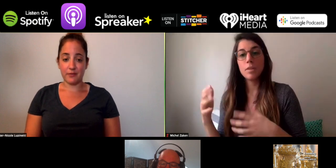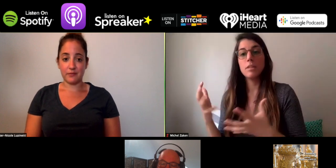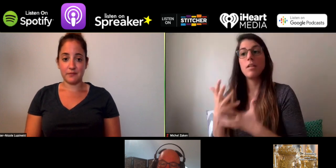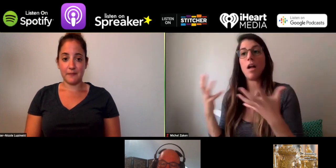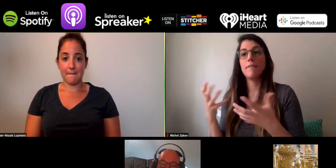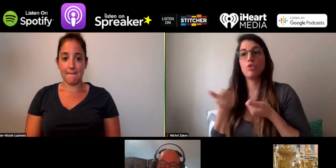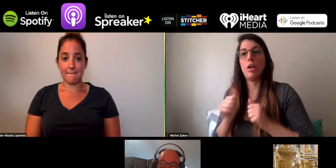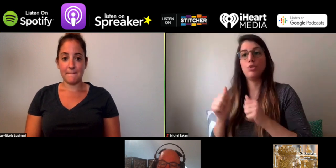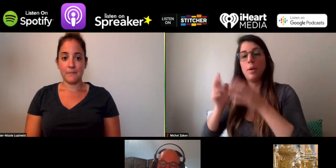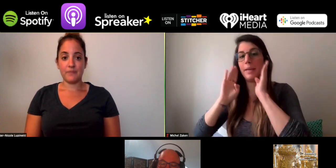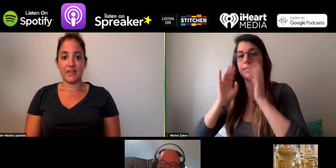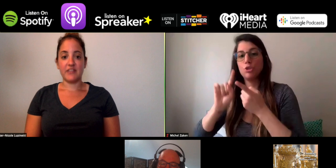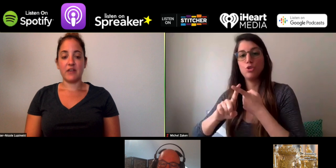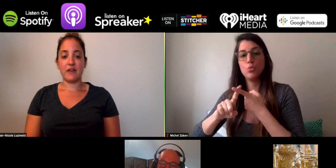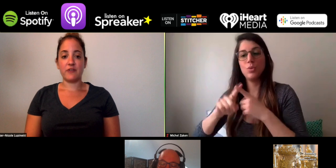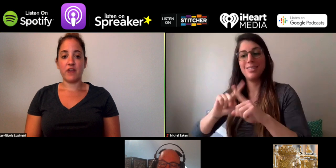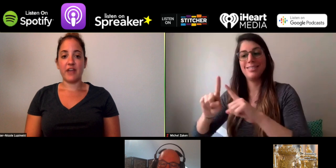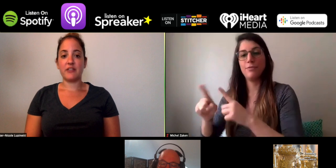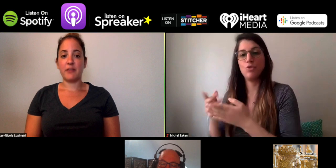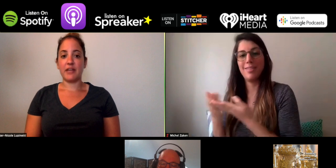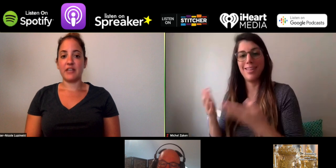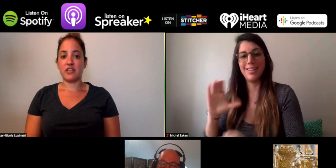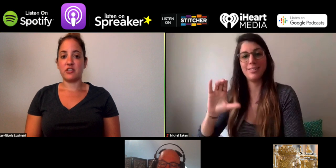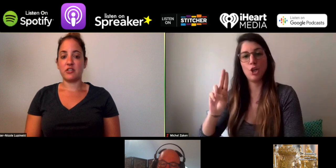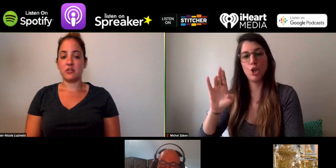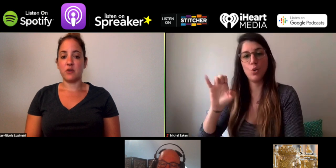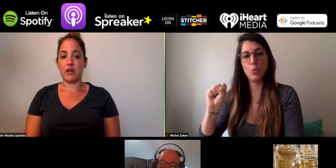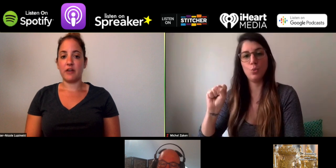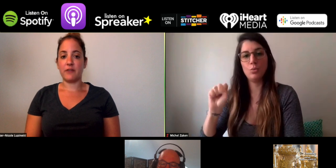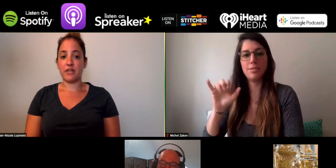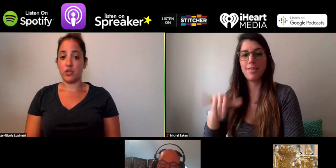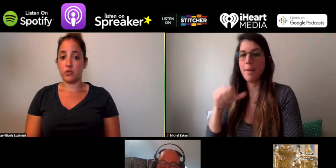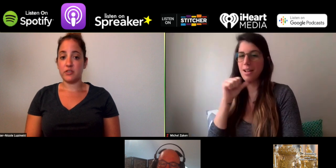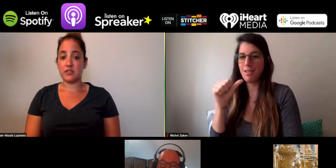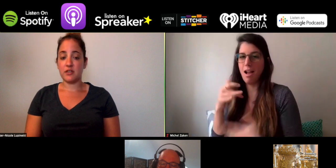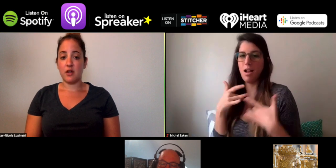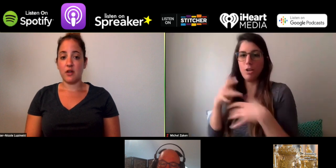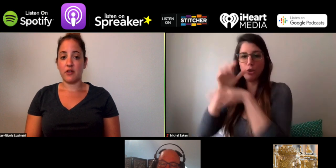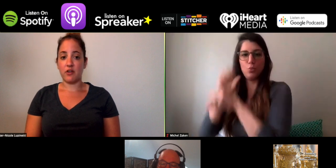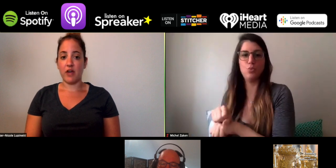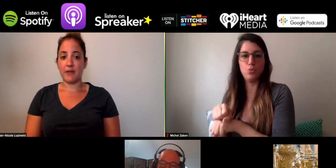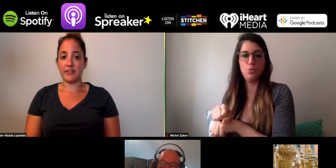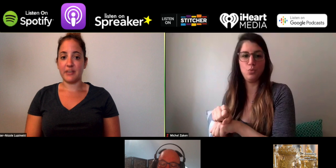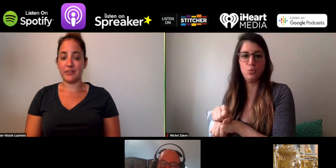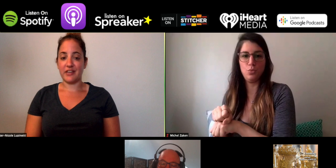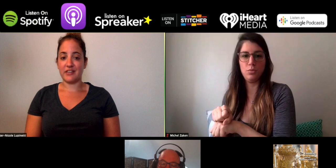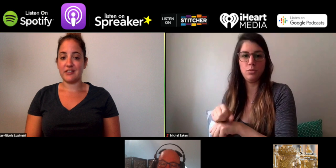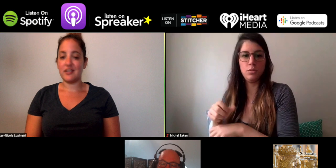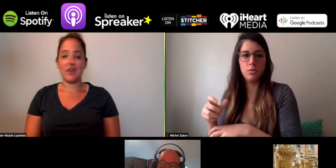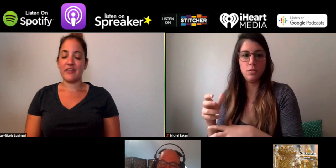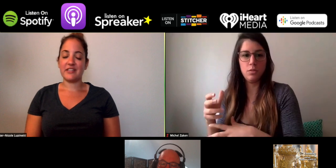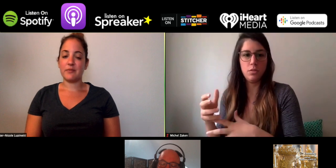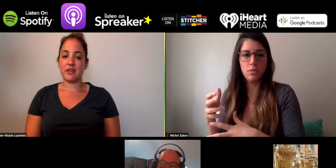reading. It's a lot of trying to pay attention to a lot of different cues that are all happening